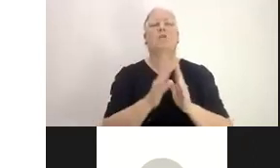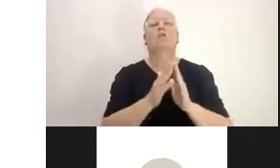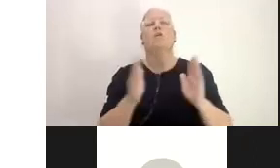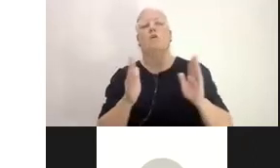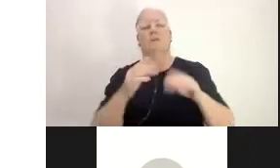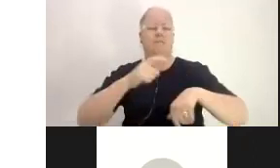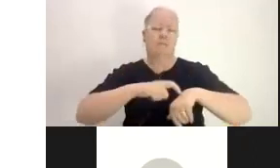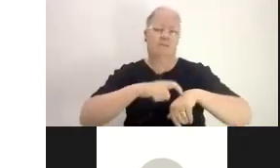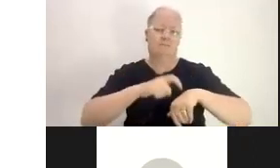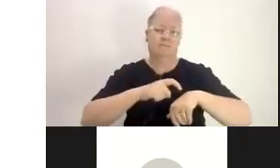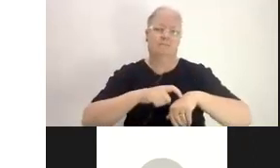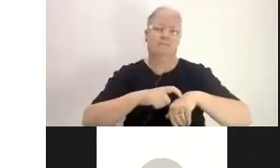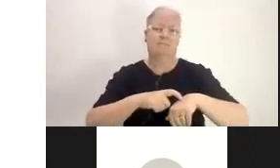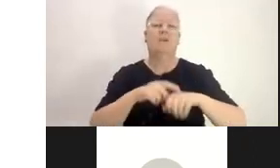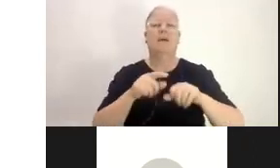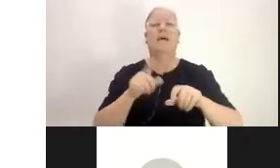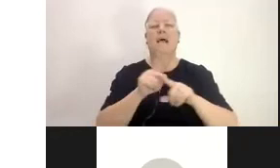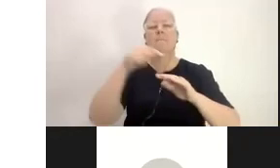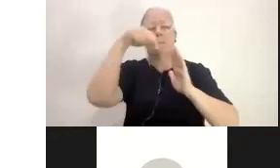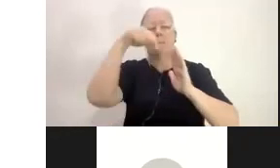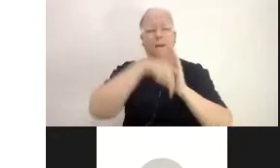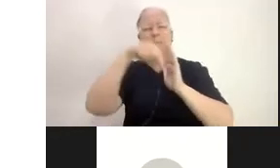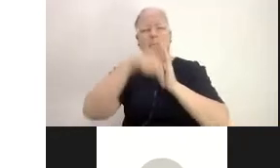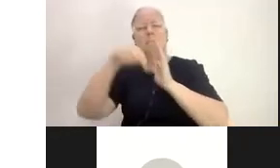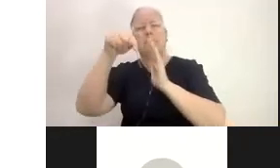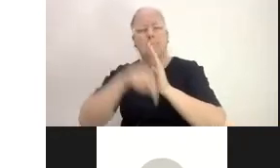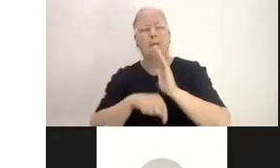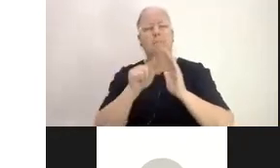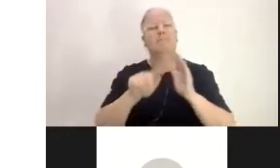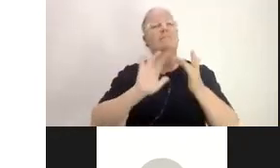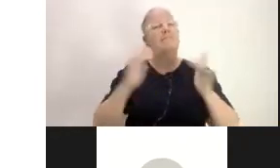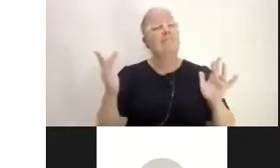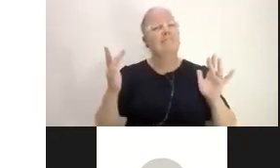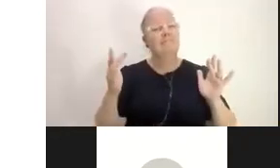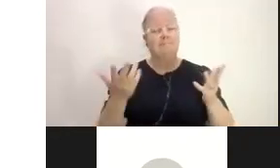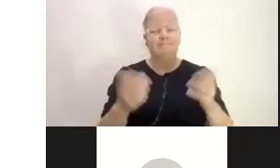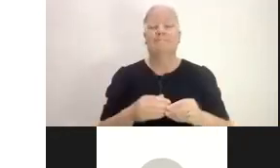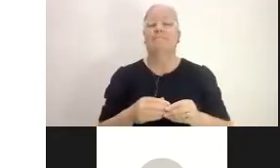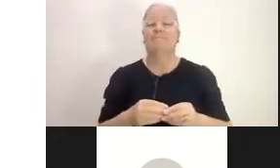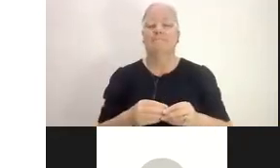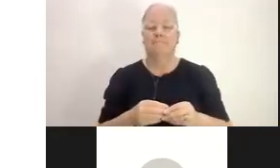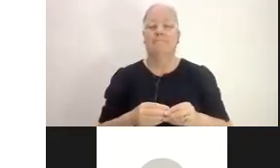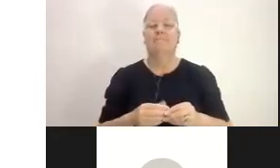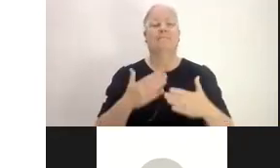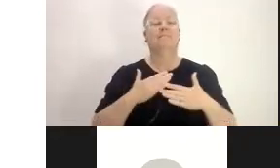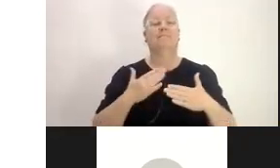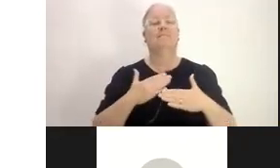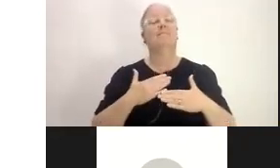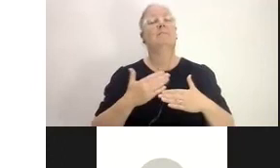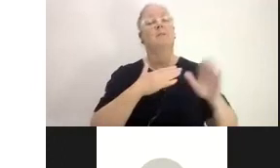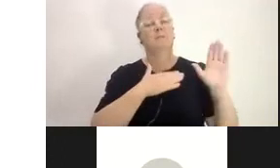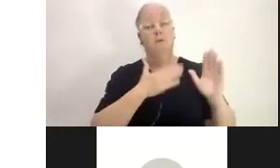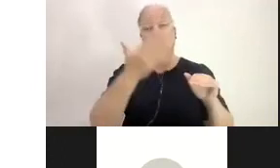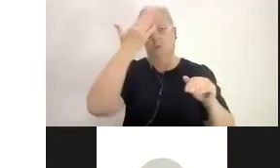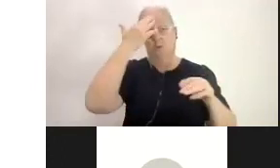to use the dashboard more details. So way forward, the state UHC commitments. Of course, this year we have